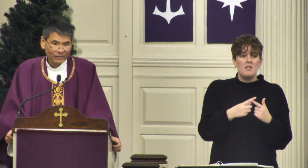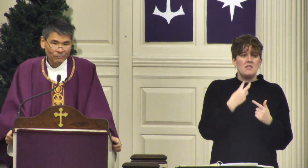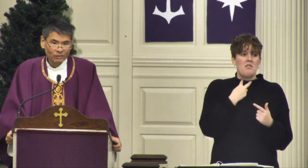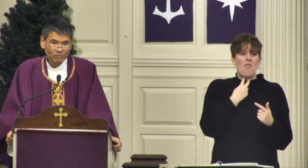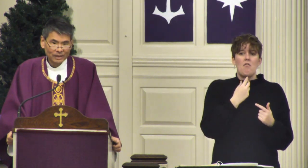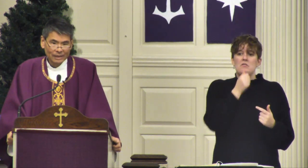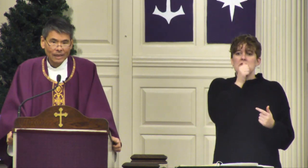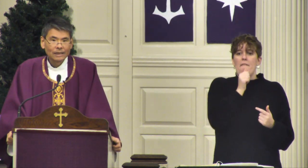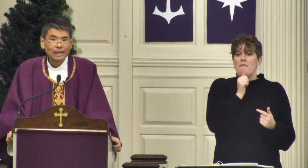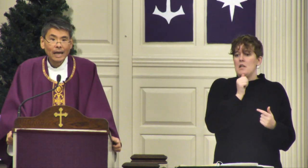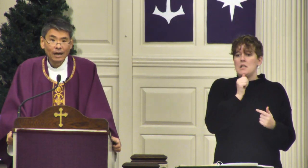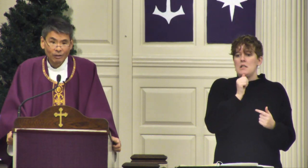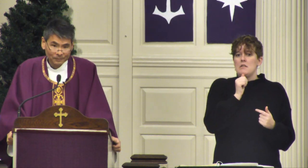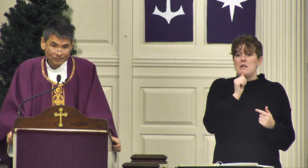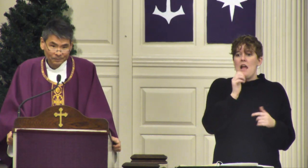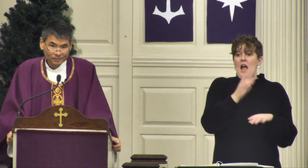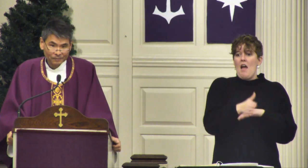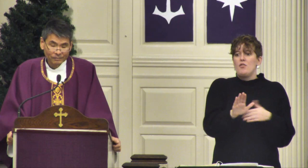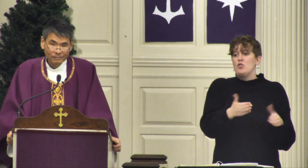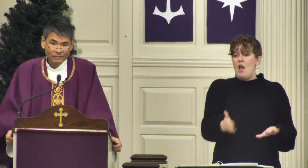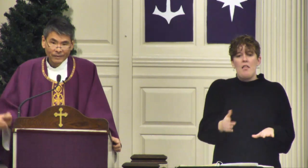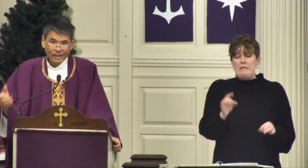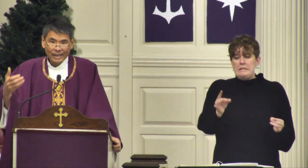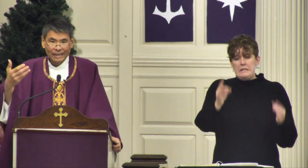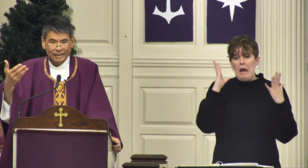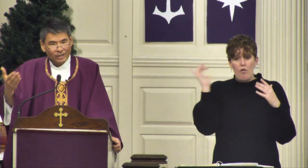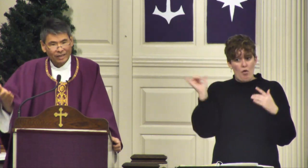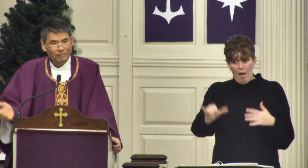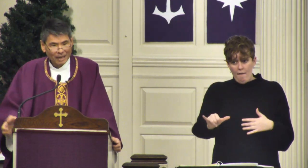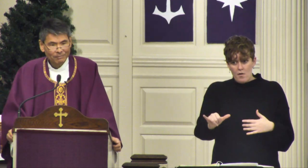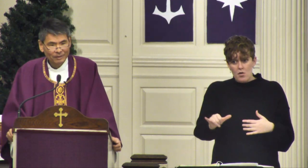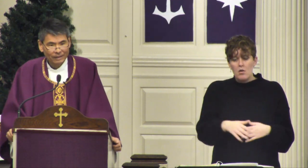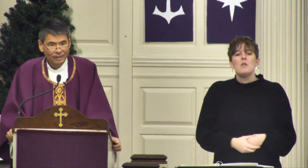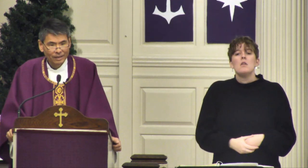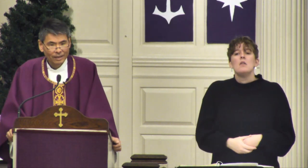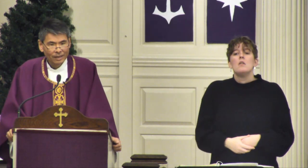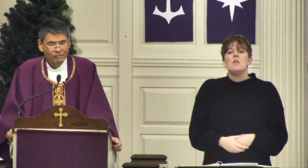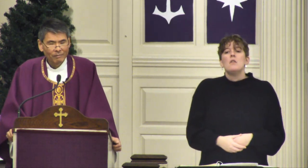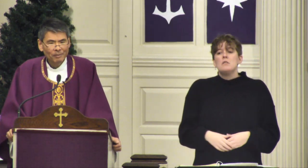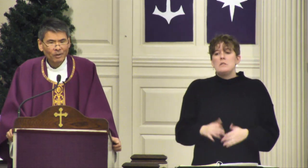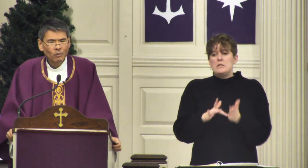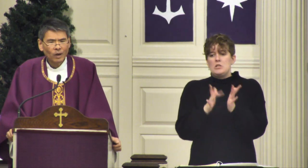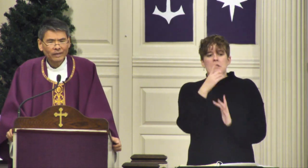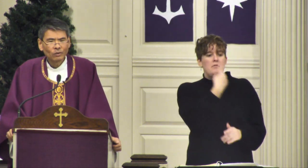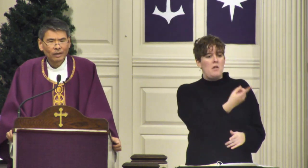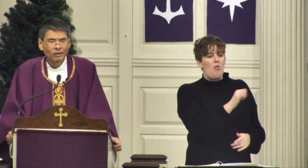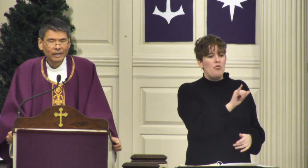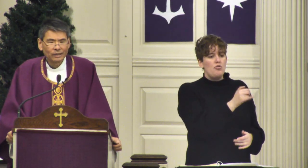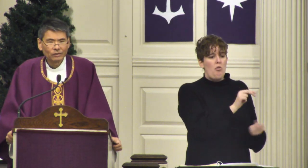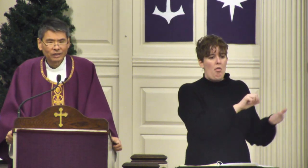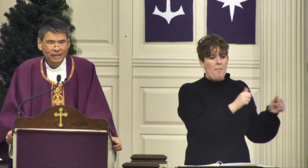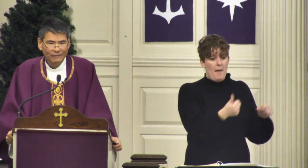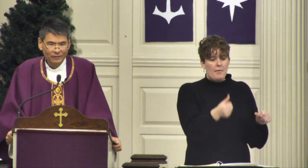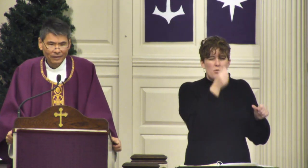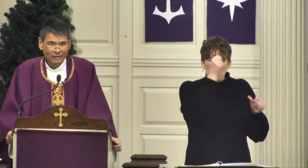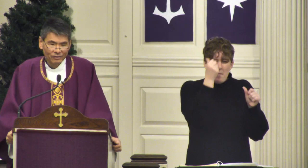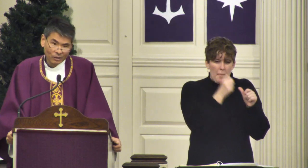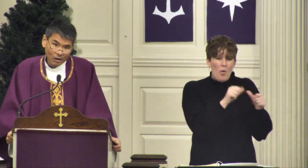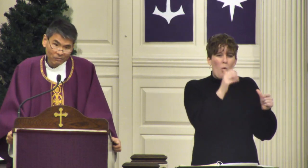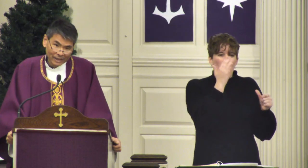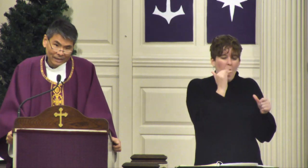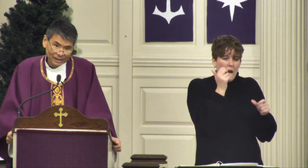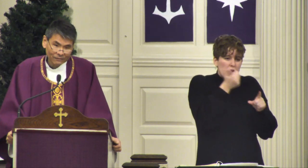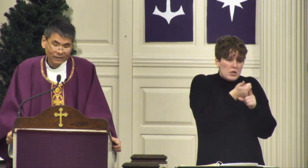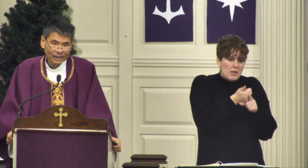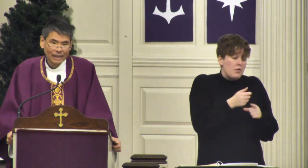suffering will be terrible. He's telling John the Baptist, remember why you are going to suffer, or you're